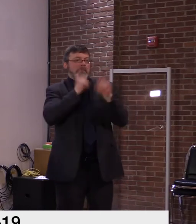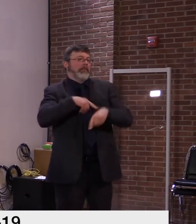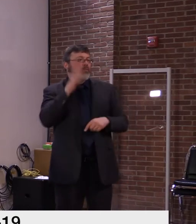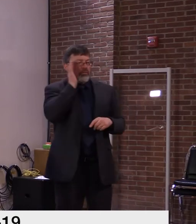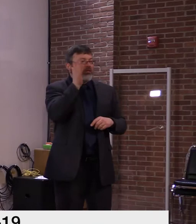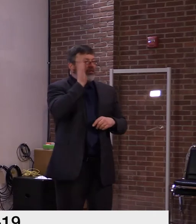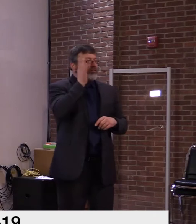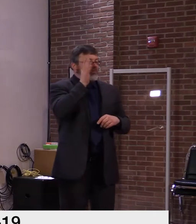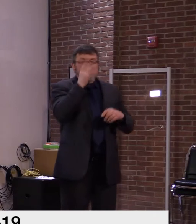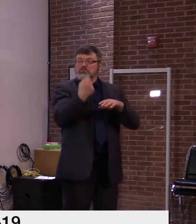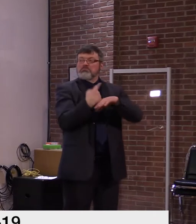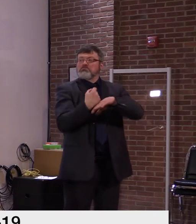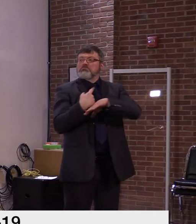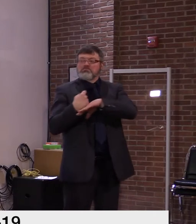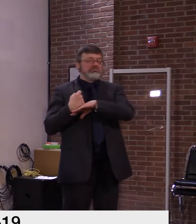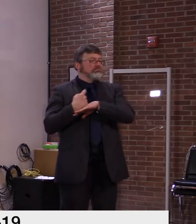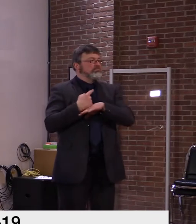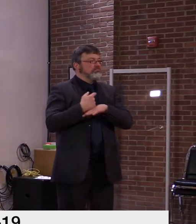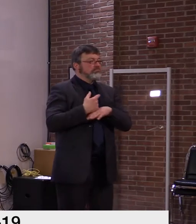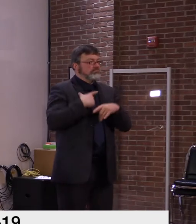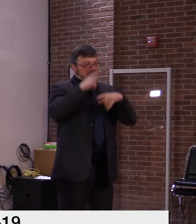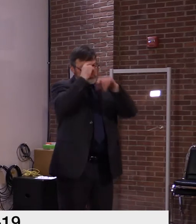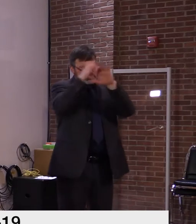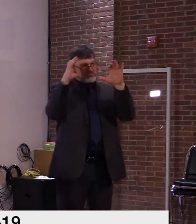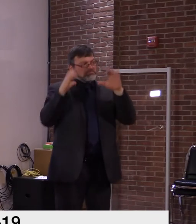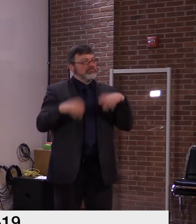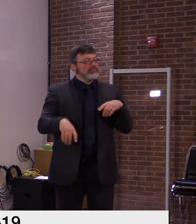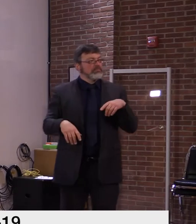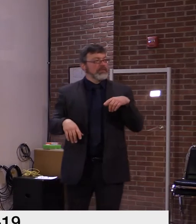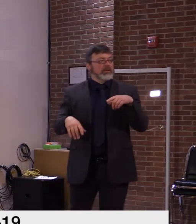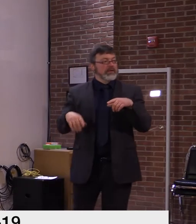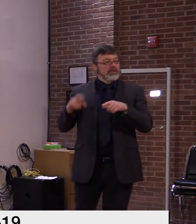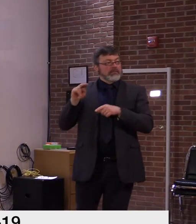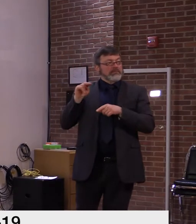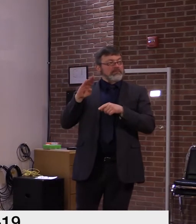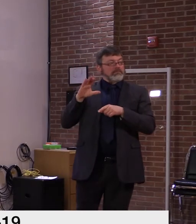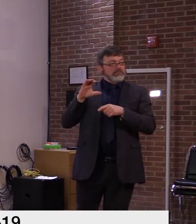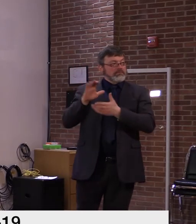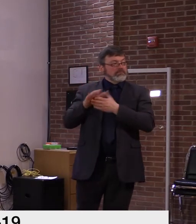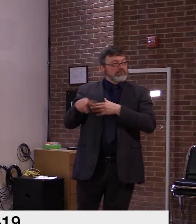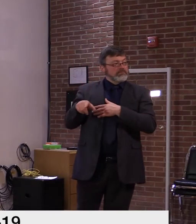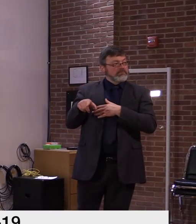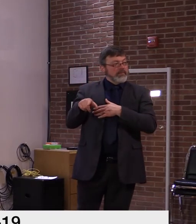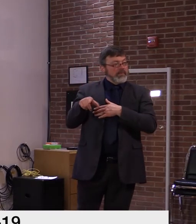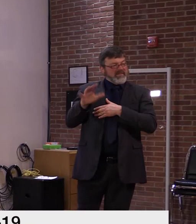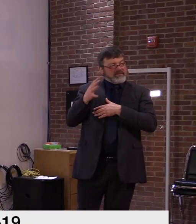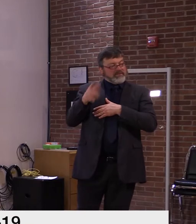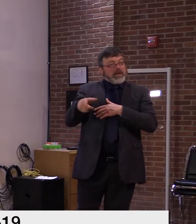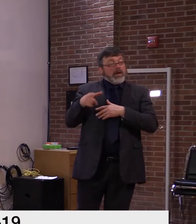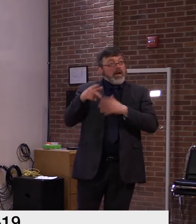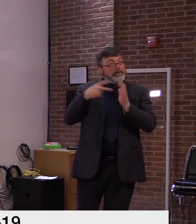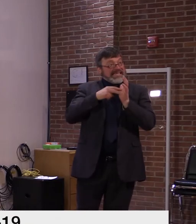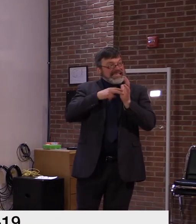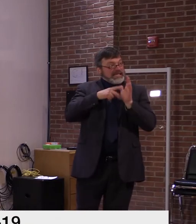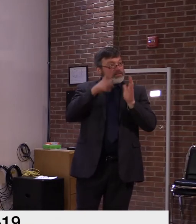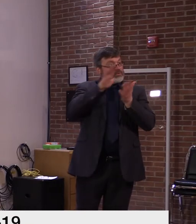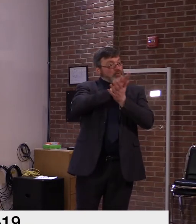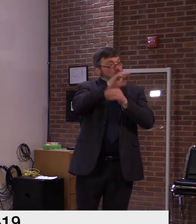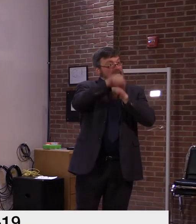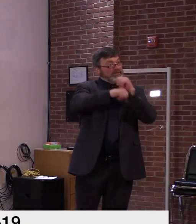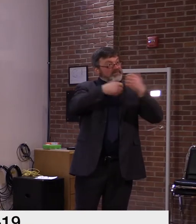Mr. Secretary, would there be any extension of the school year in light of the disruptions? Well, as I sort of